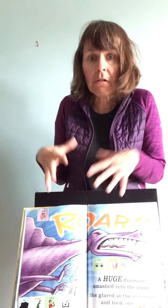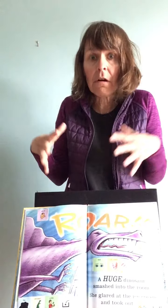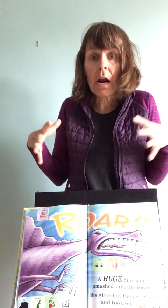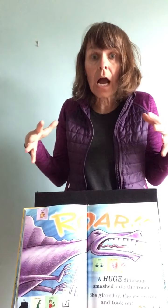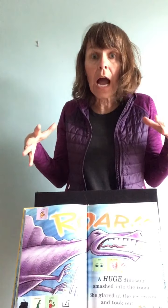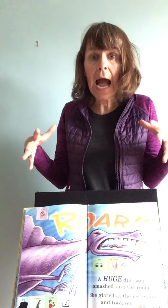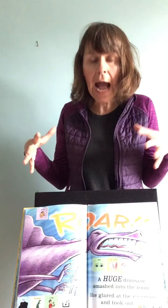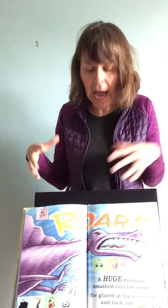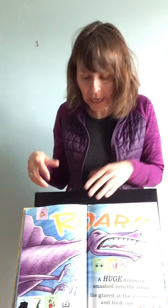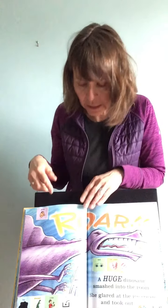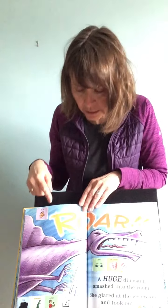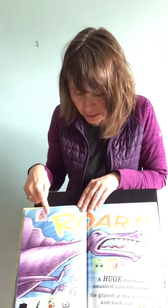Rah!